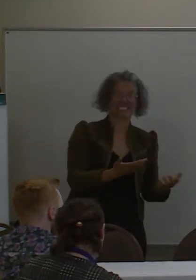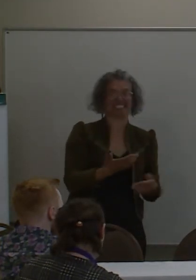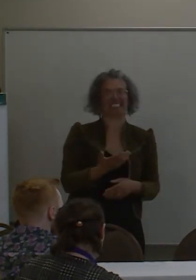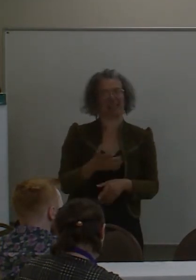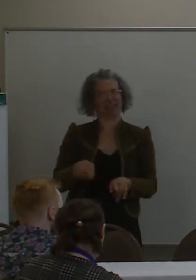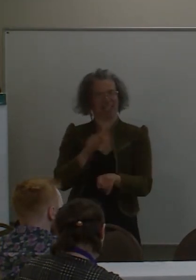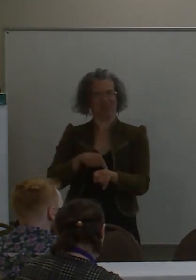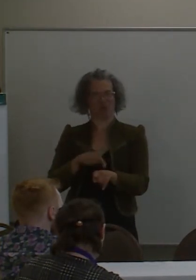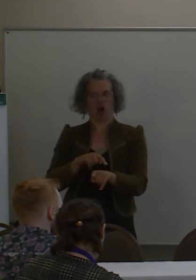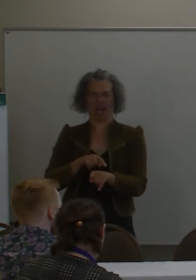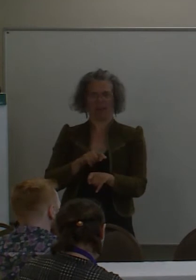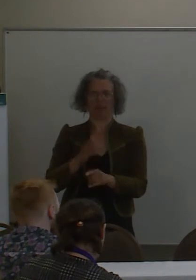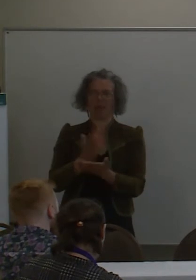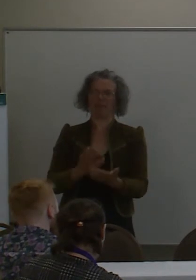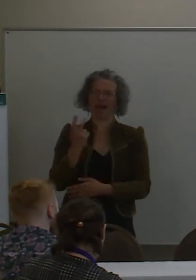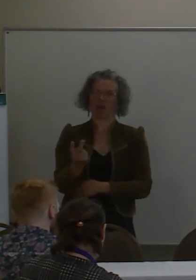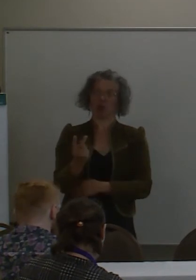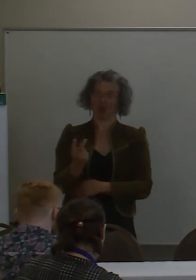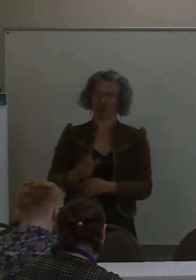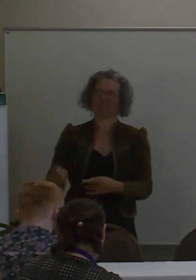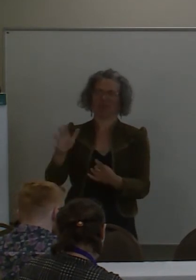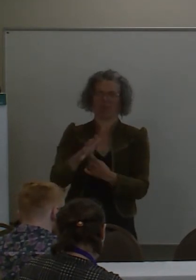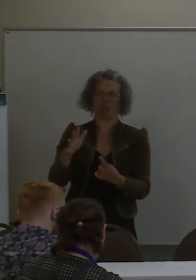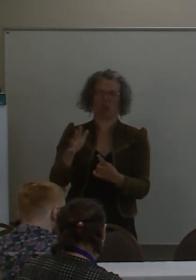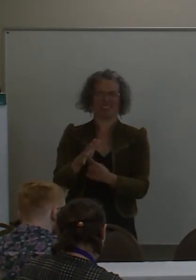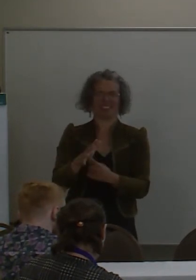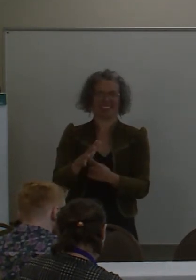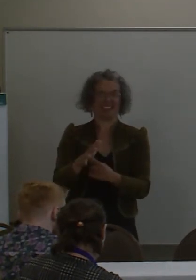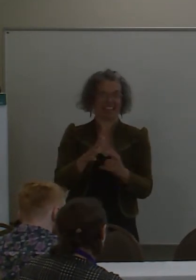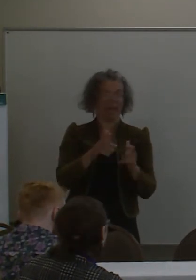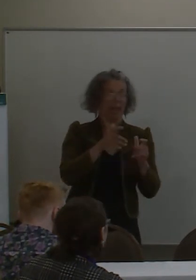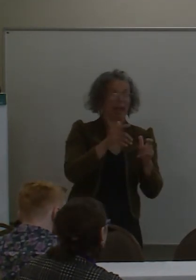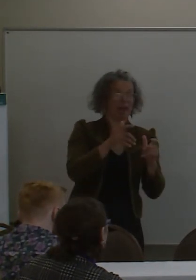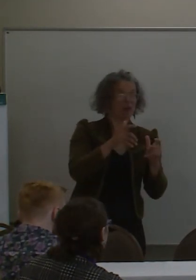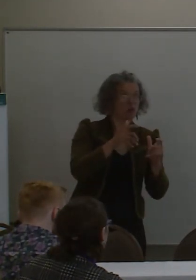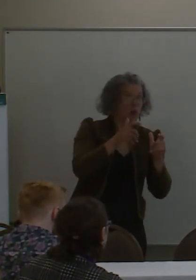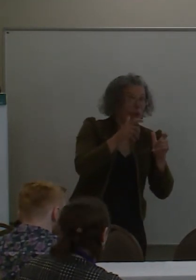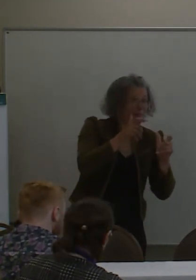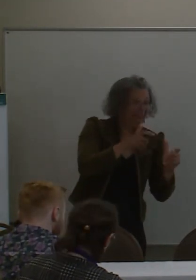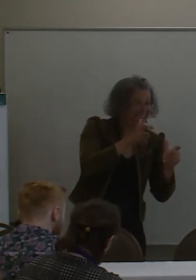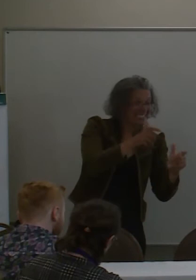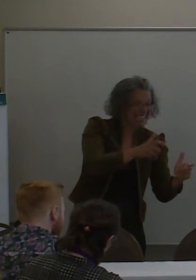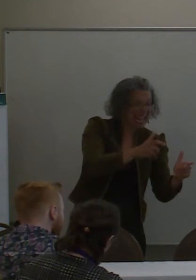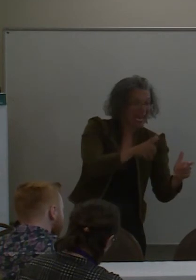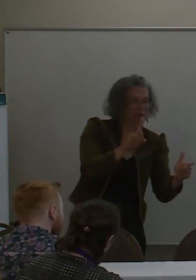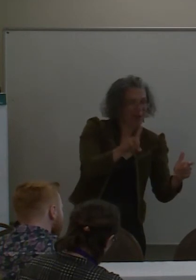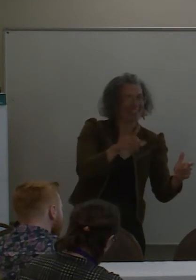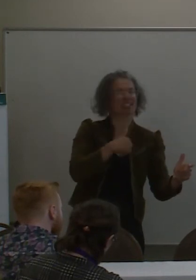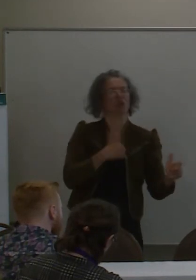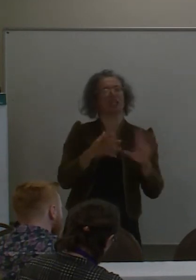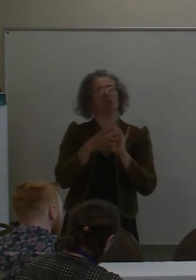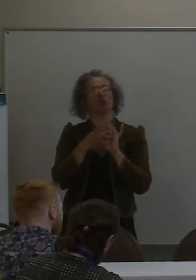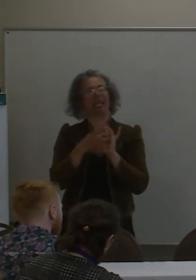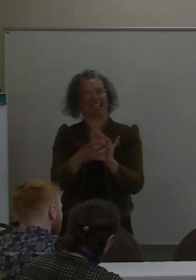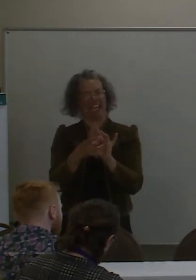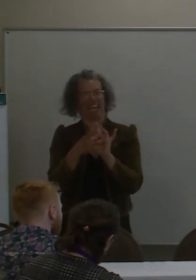is really, really important. And you can't maintain unless you engage, because